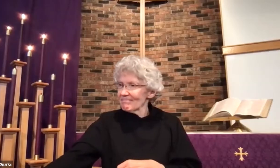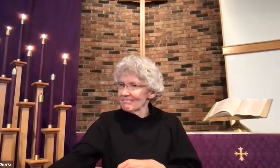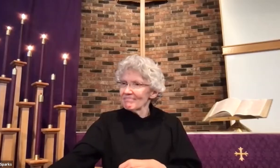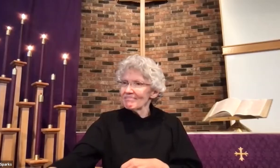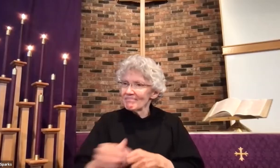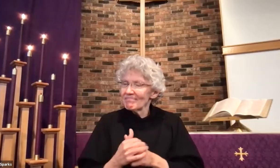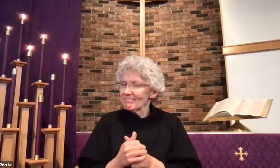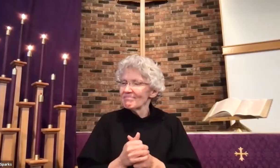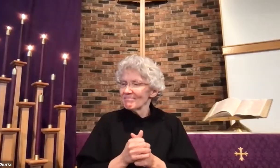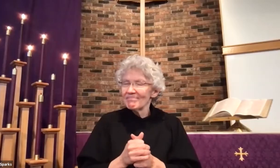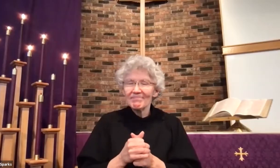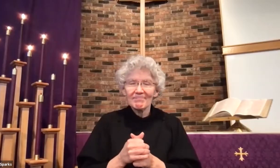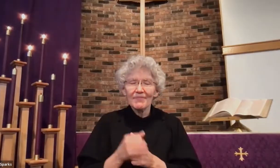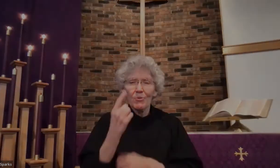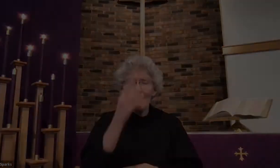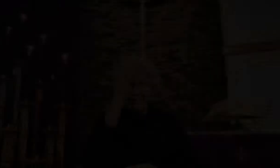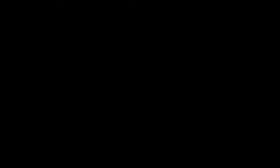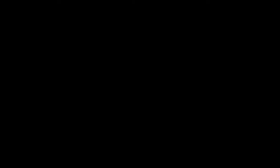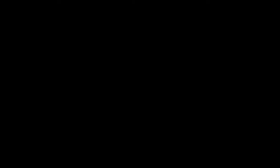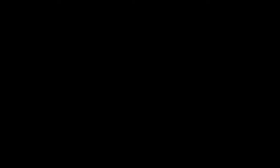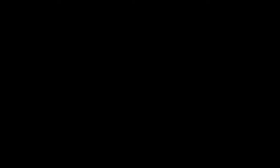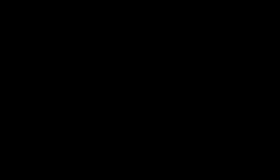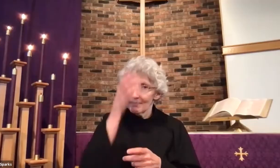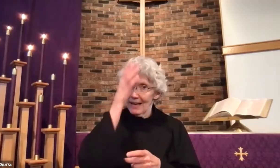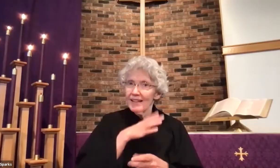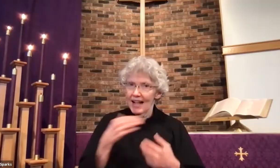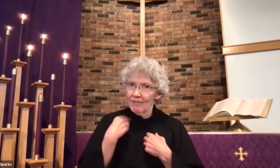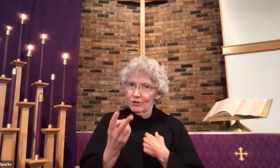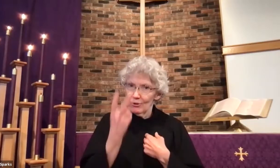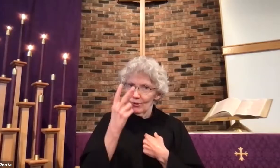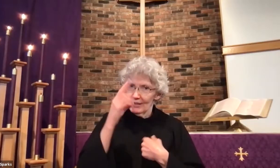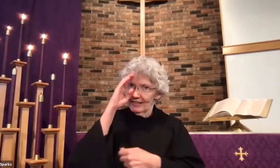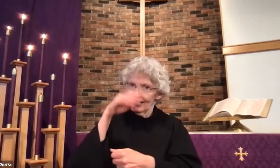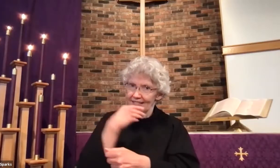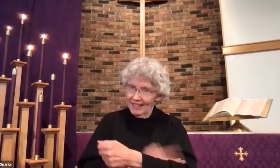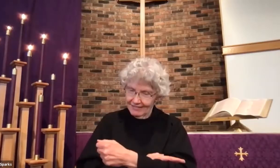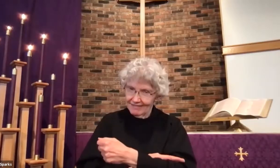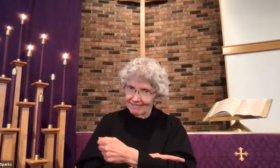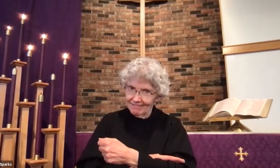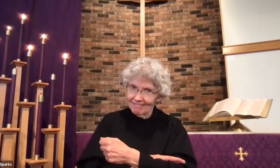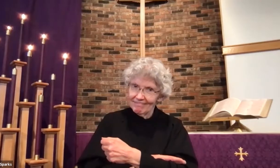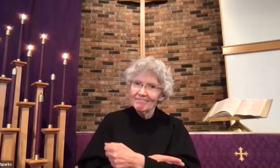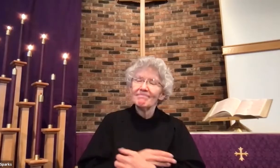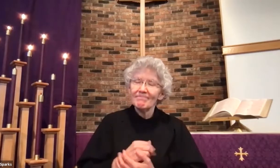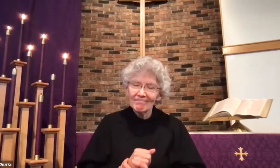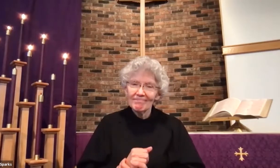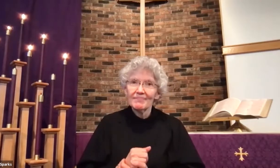it is a happy time for the angels of God when one sinner decides to change. And now for the third parable.